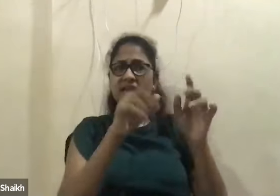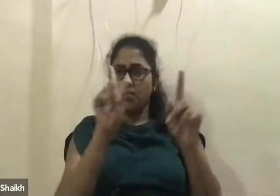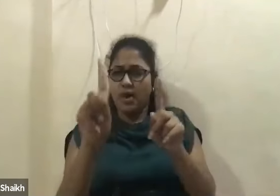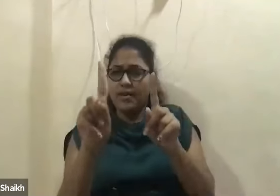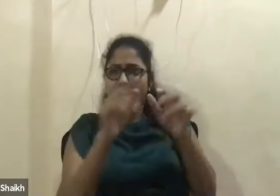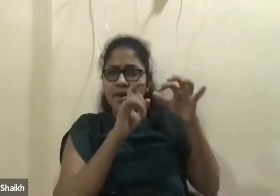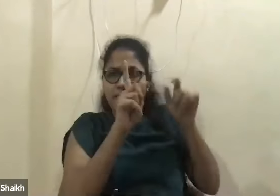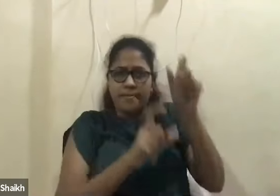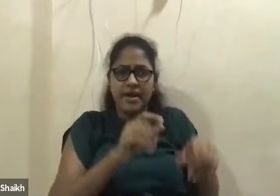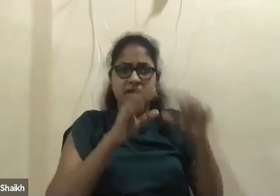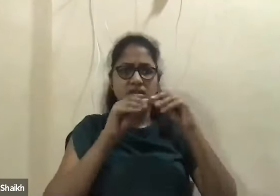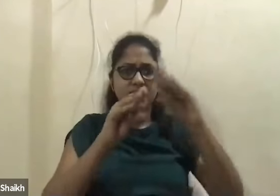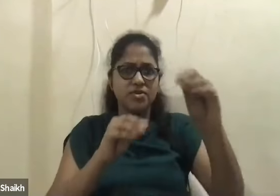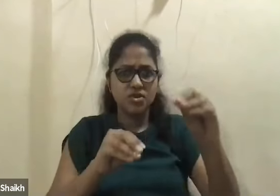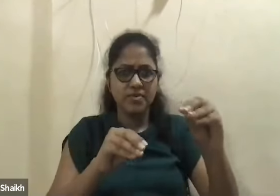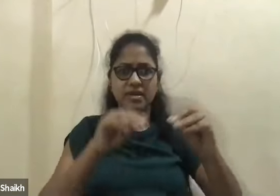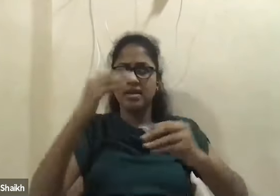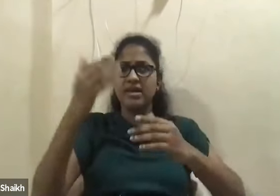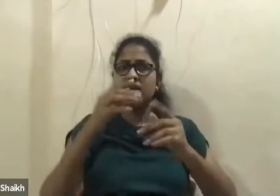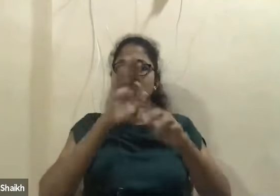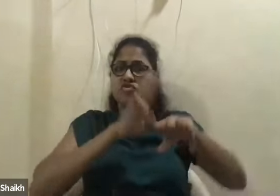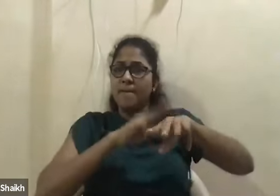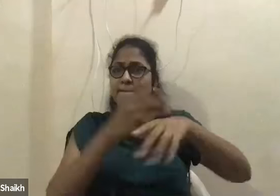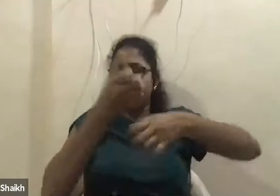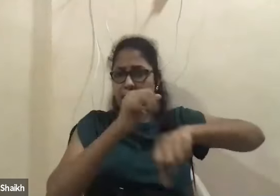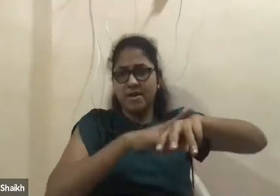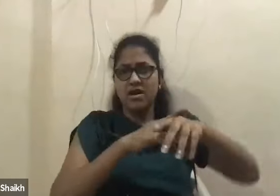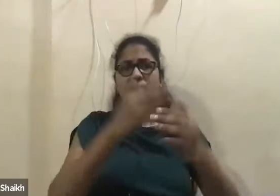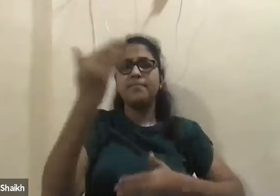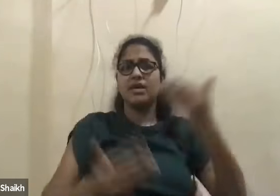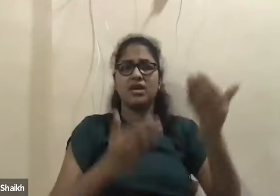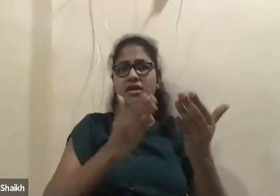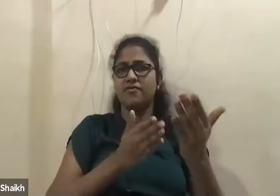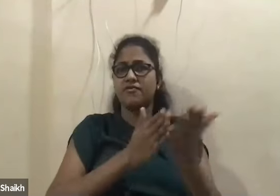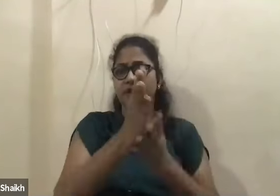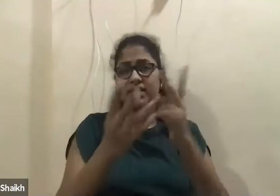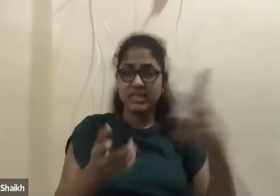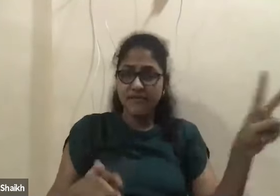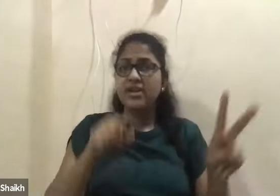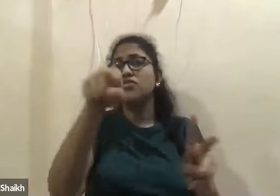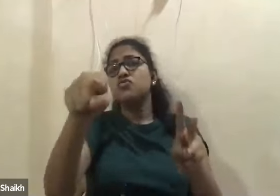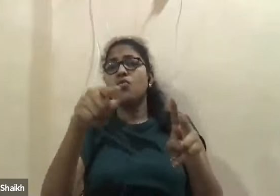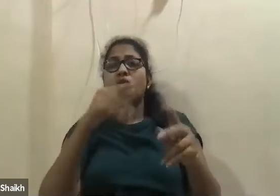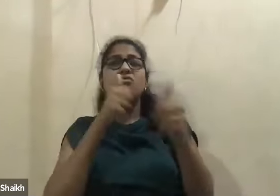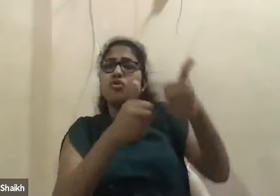way he's supposed to behave, then what are the safeguards that we have? So you can have a He will removal not of be trustee. He'll not be around, right? He will not be around.